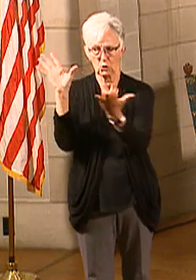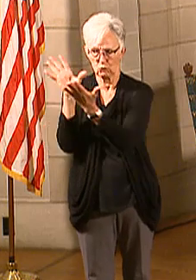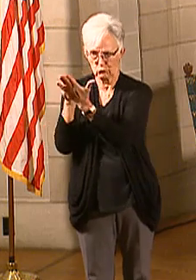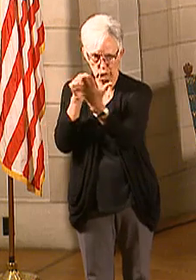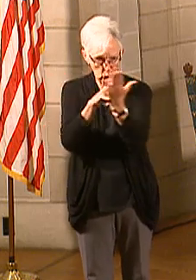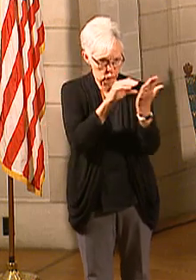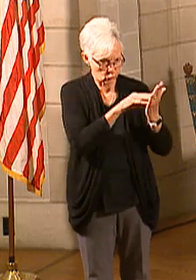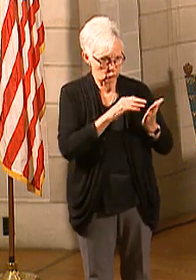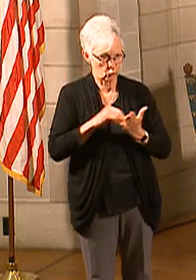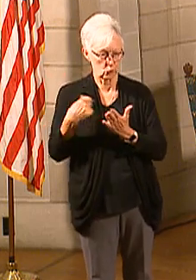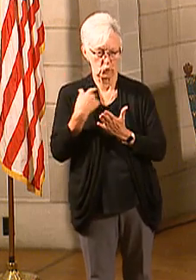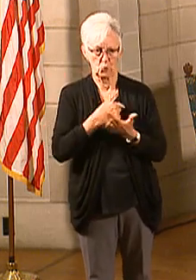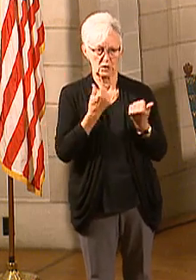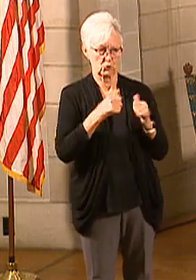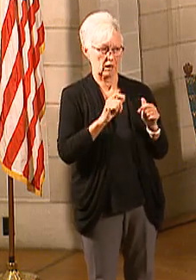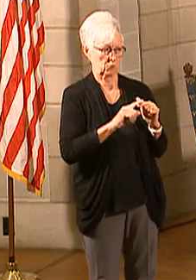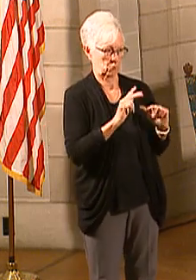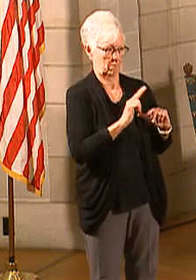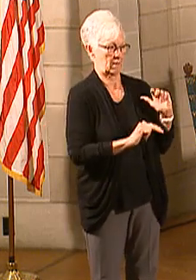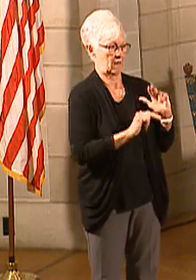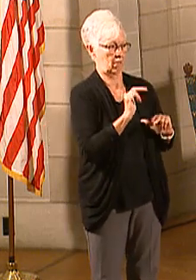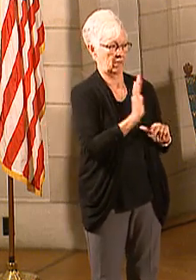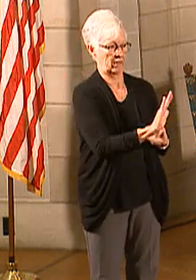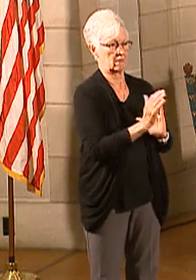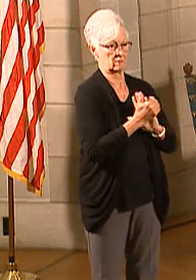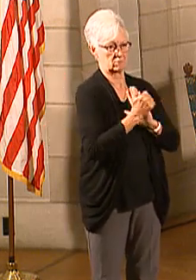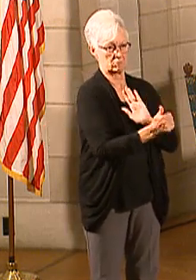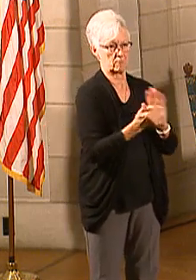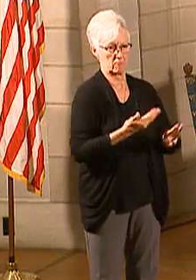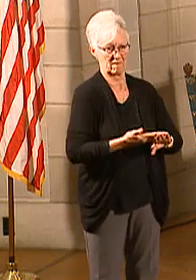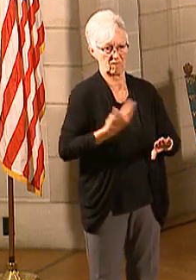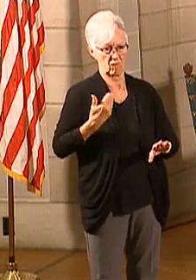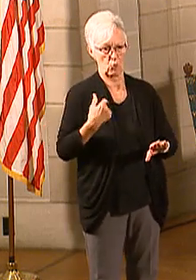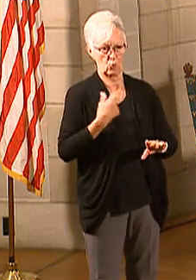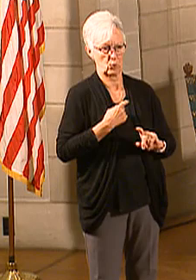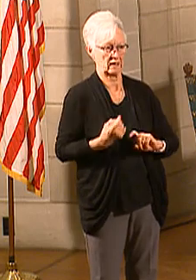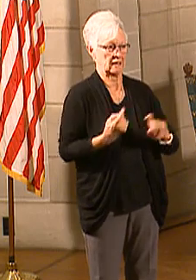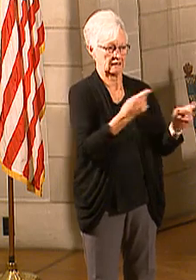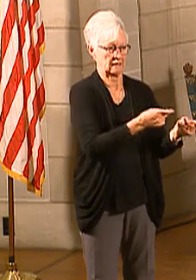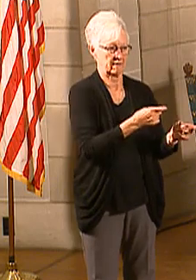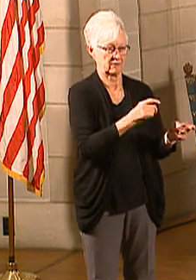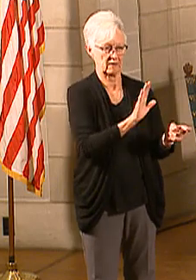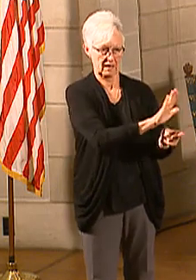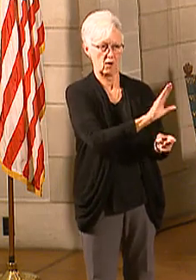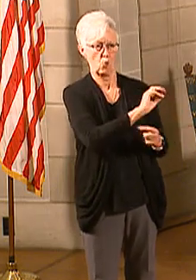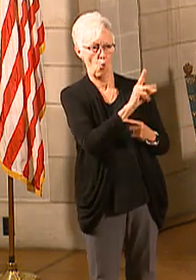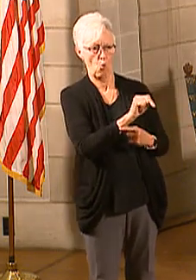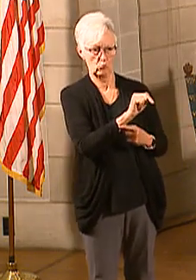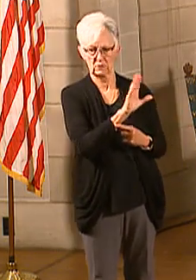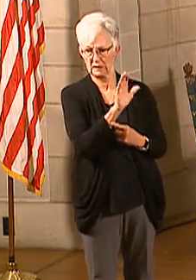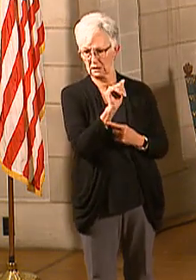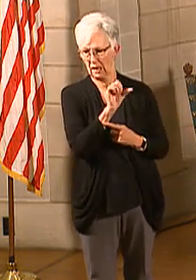do try to build their competencies and skills before we hand them too many cases.